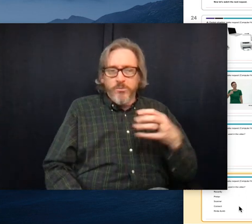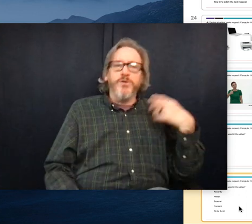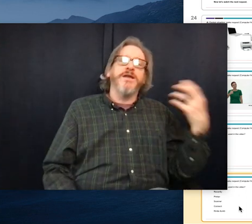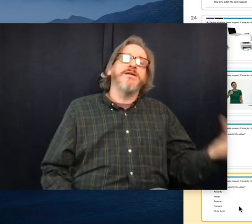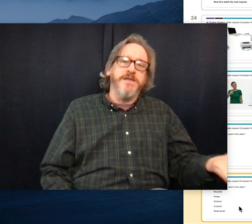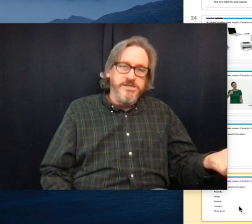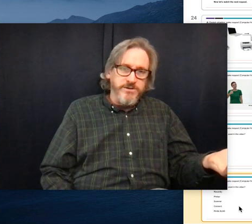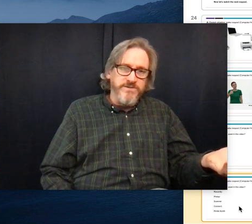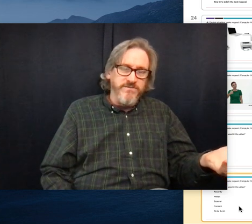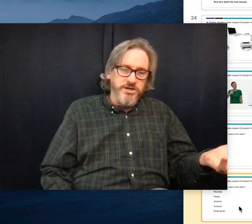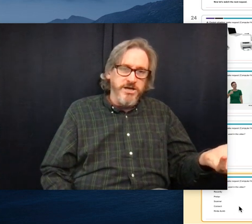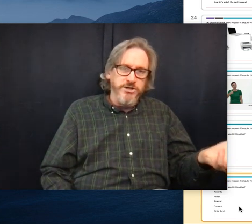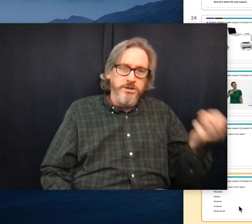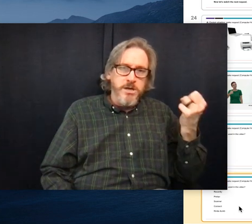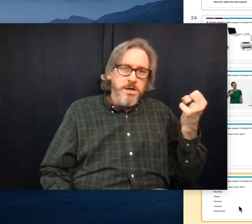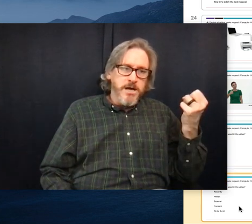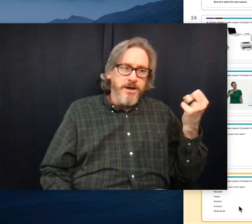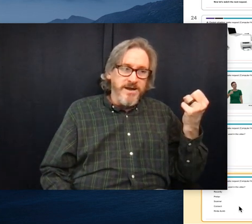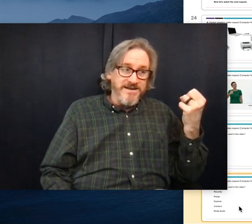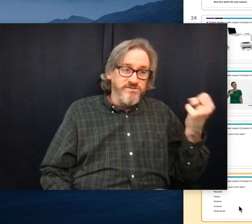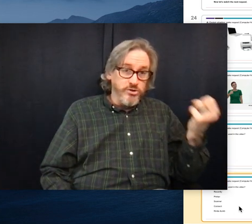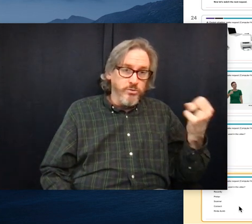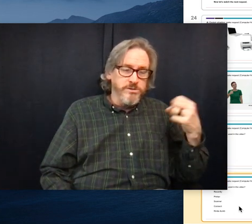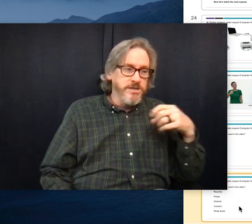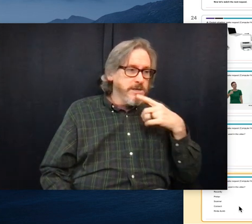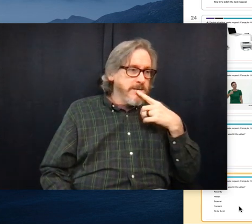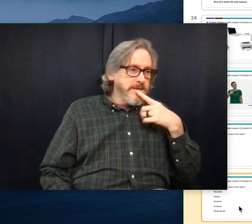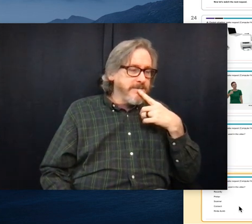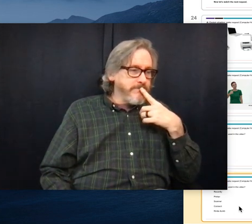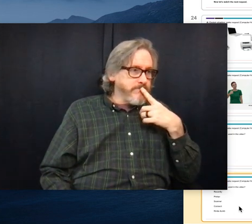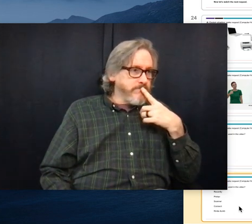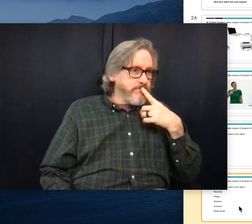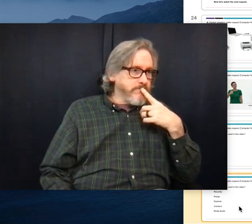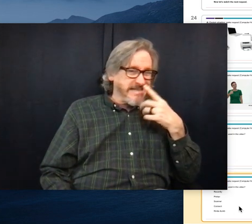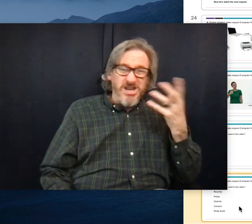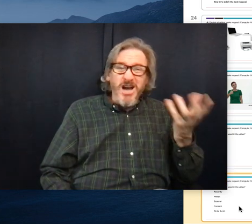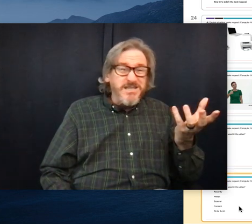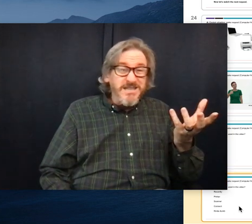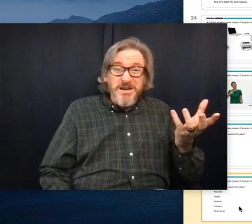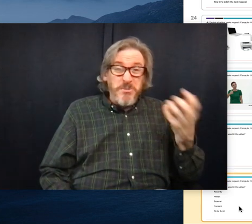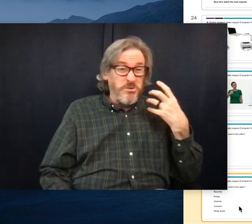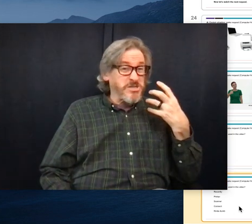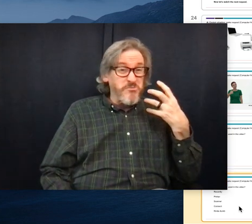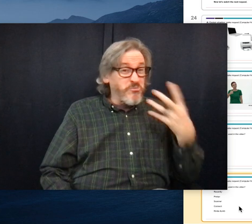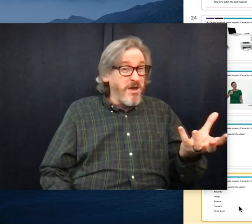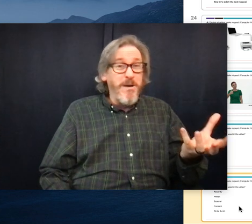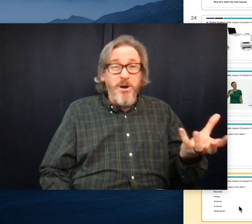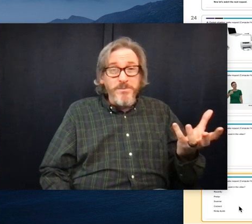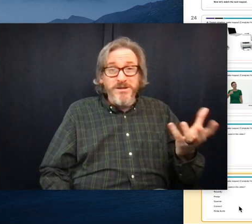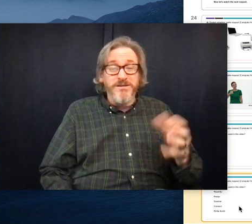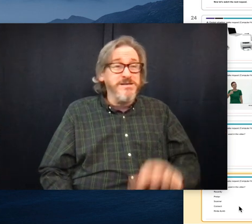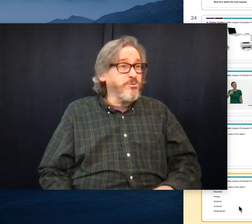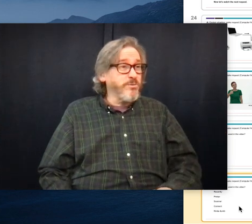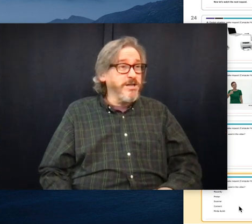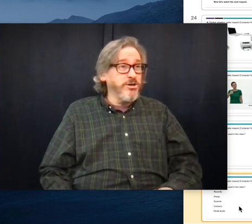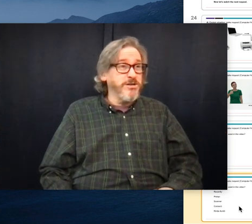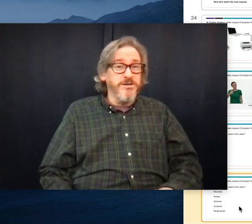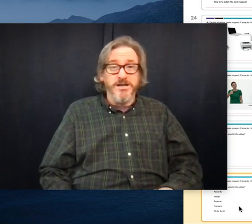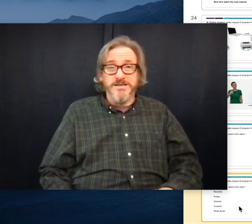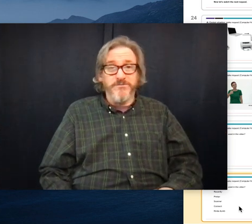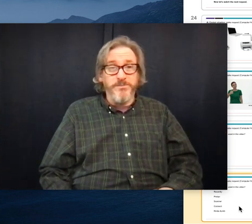the more you get into the history of deaf education and deaf schools, it sucked, but there were some empowerment things that were